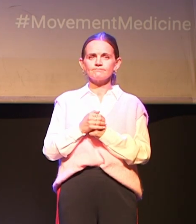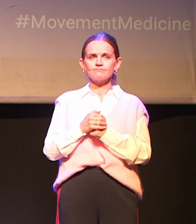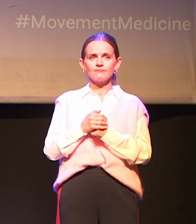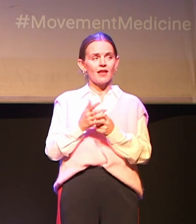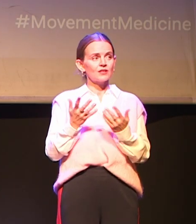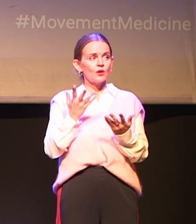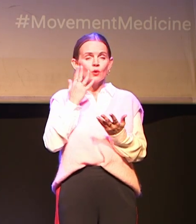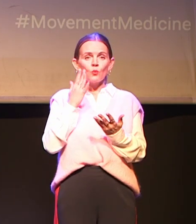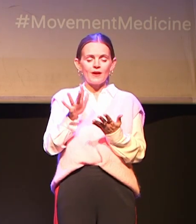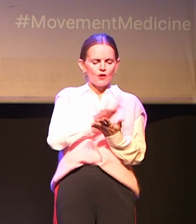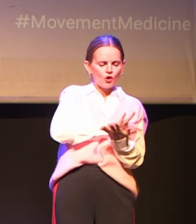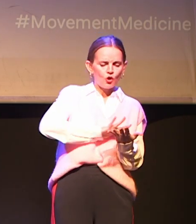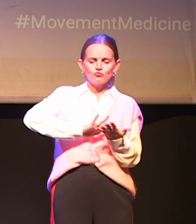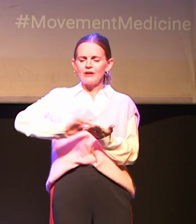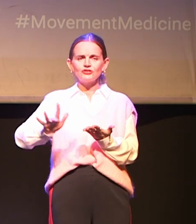has occurred,